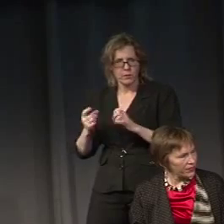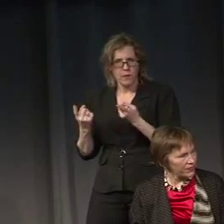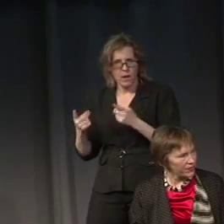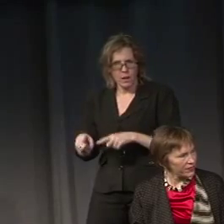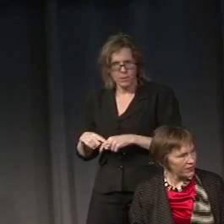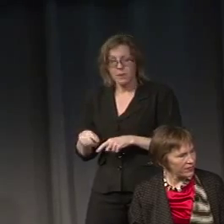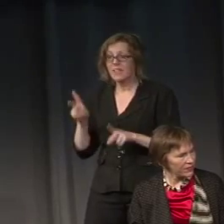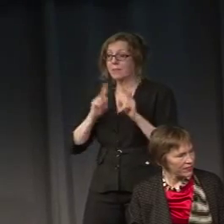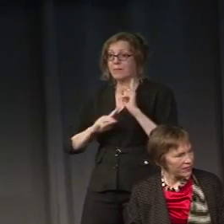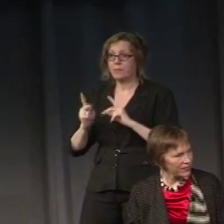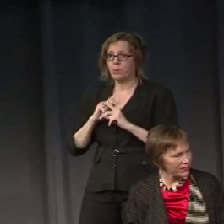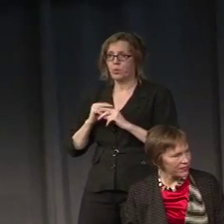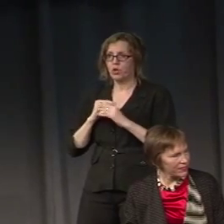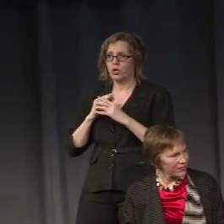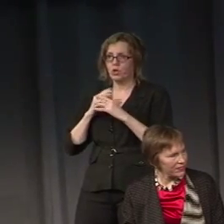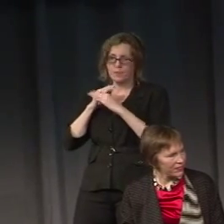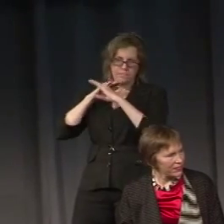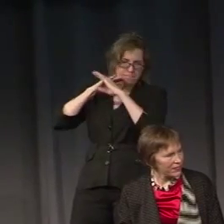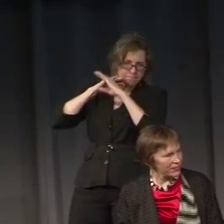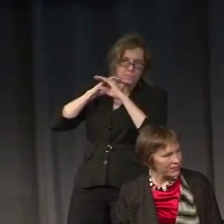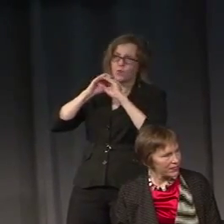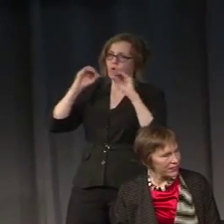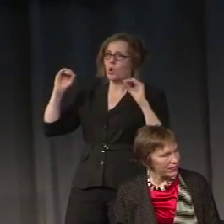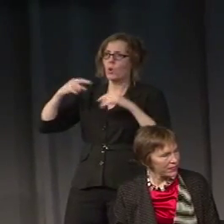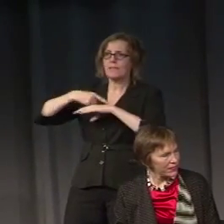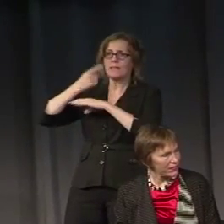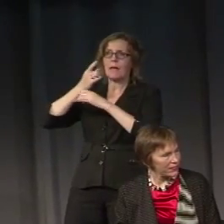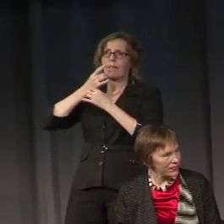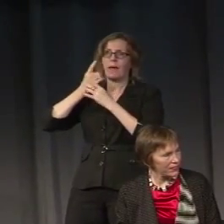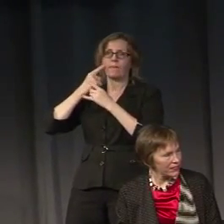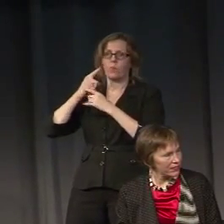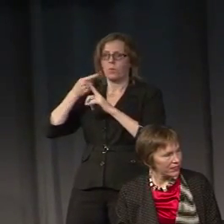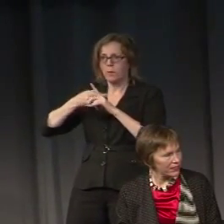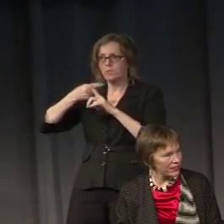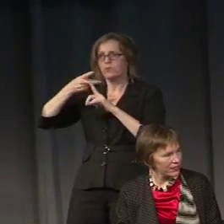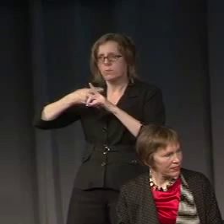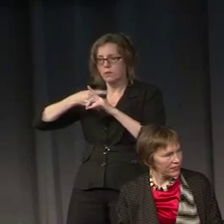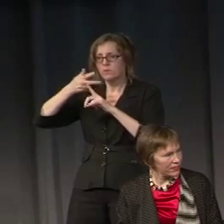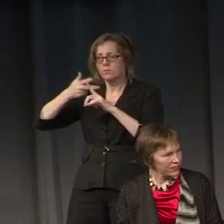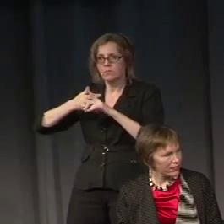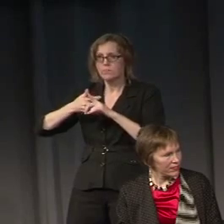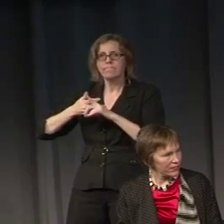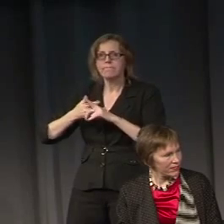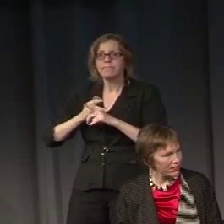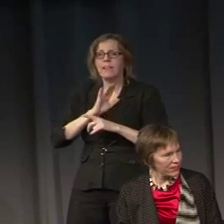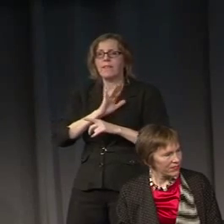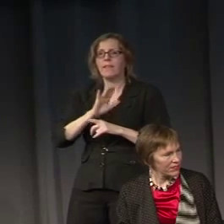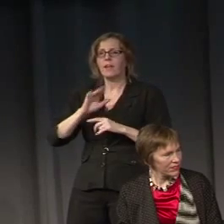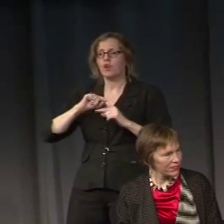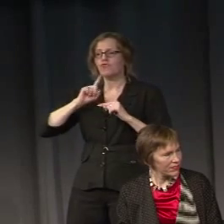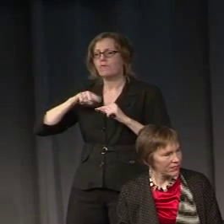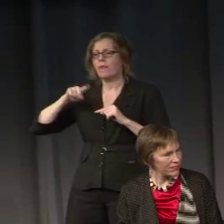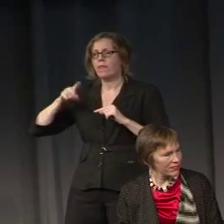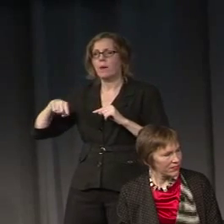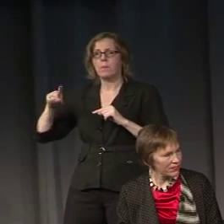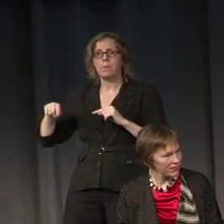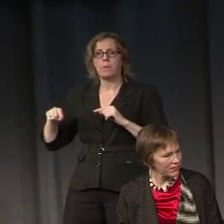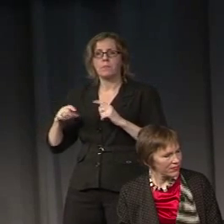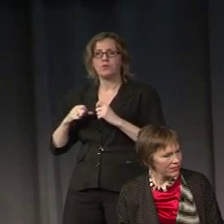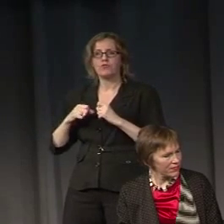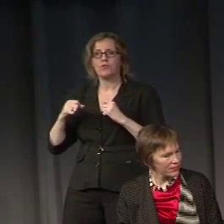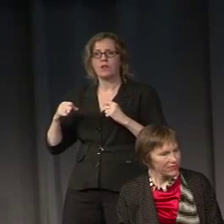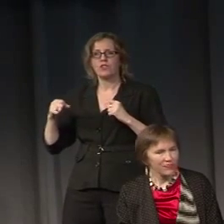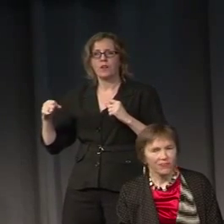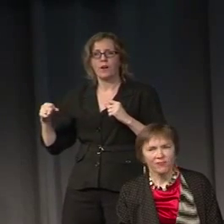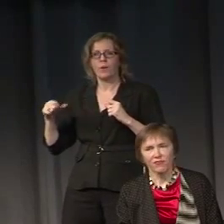people were deprived of daylight for months at a time, and their rhythm universally stretched out. No one's got shorter.